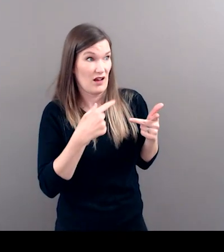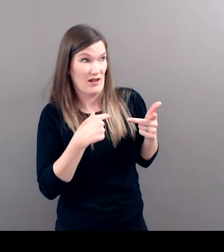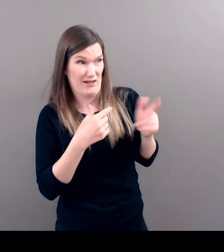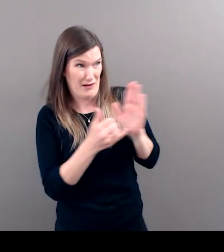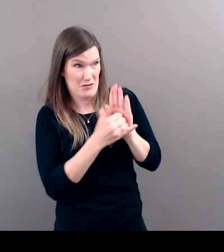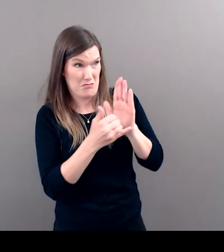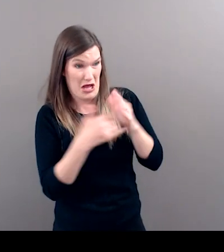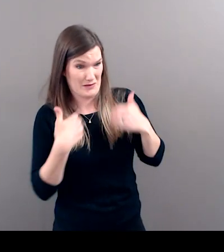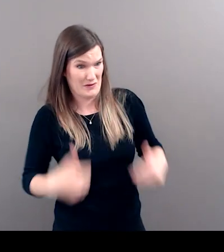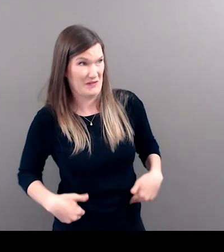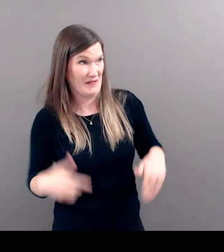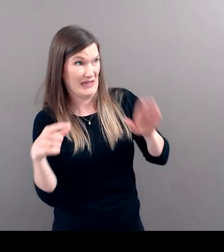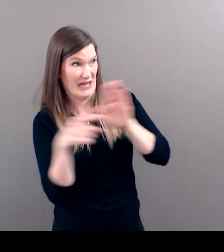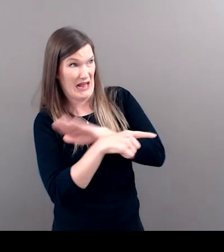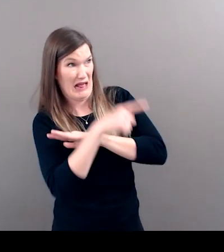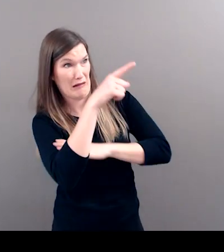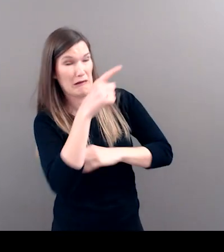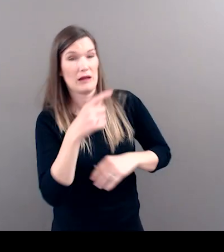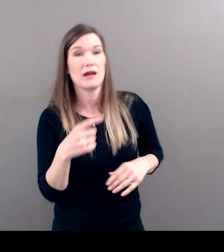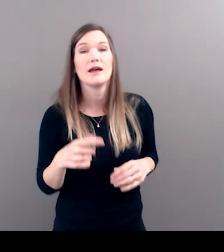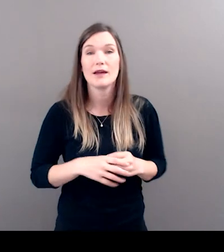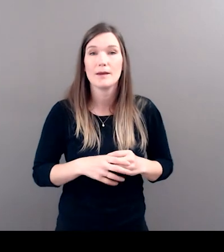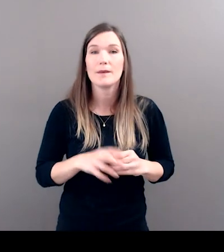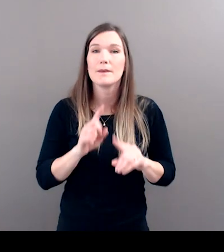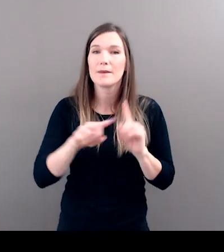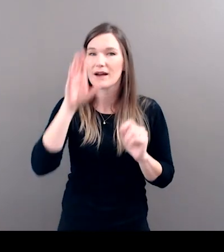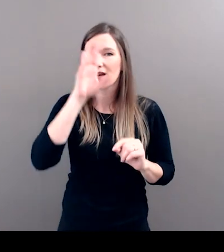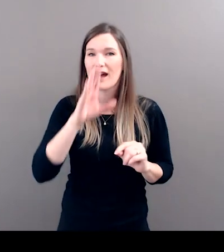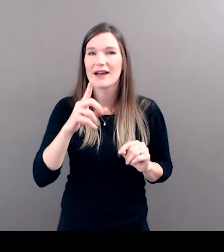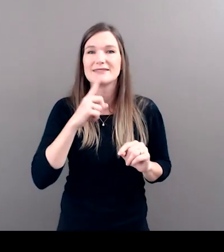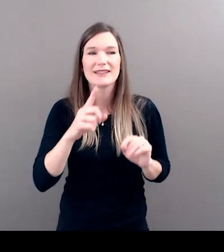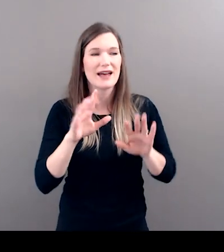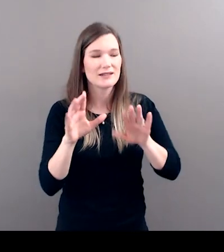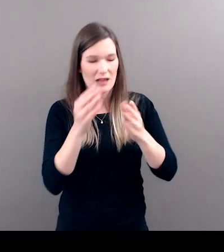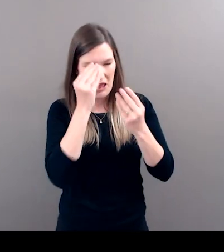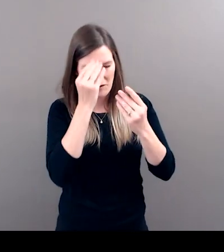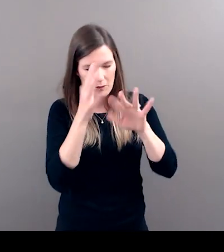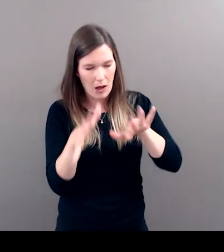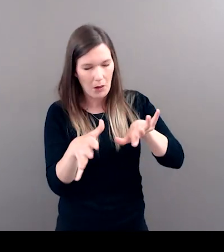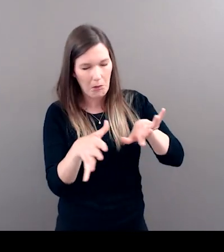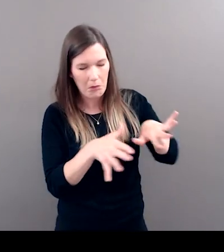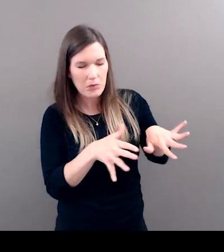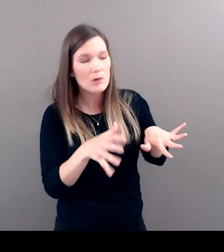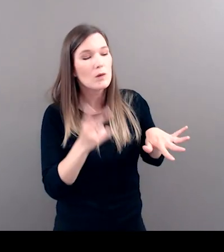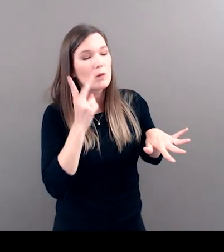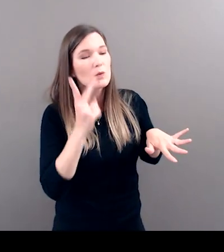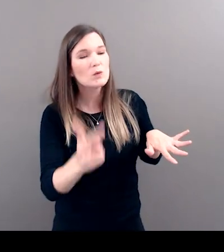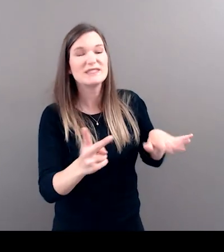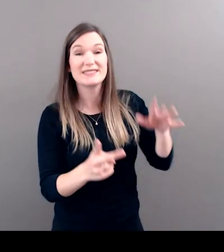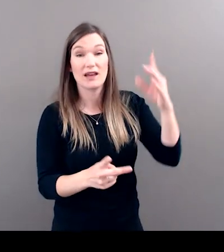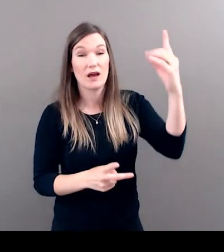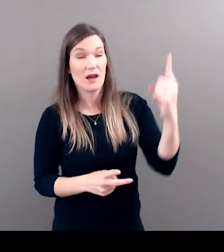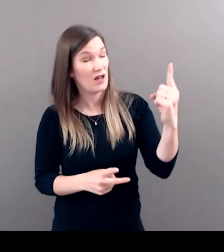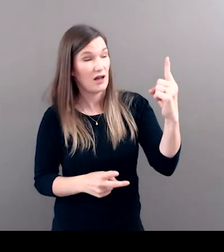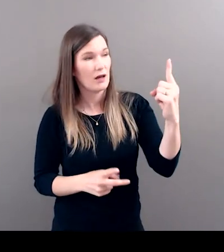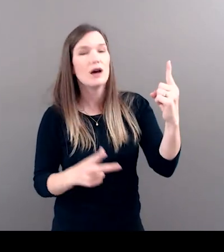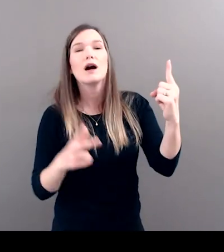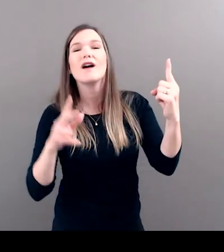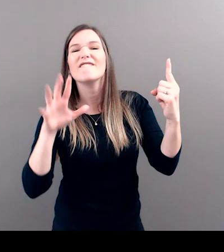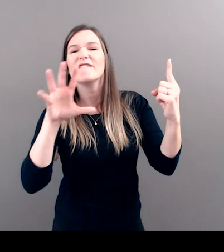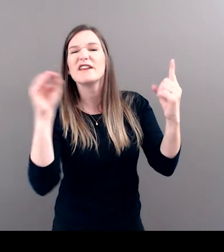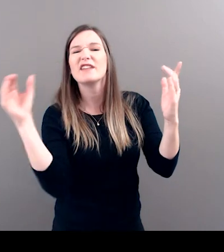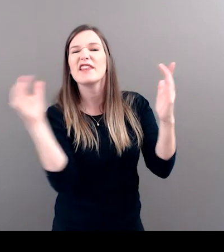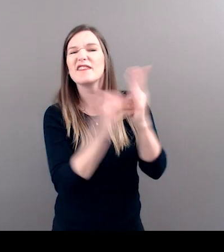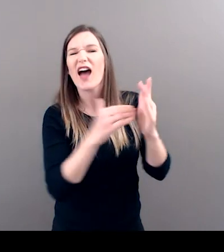Look behind him. There's 50,000 angels, 10 times his size, that no one else can see. That's what I want you to see. Number